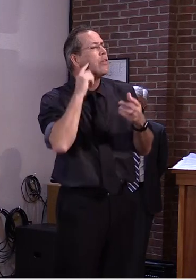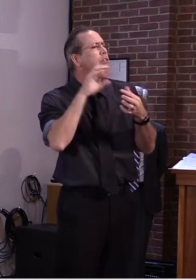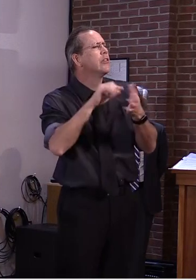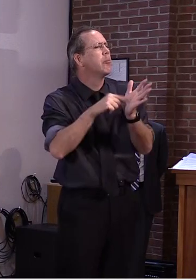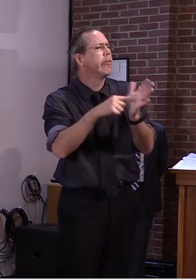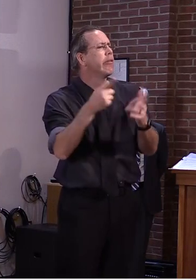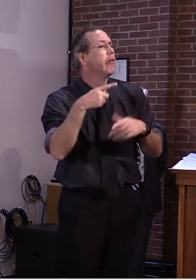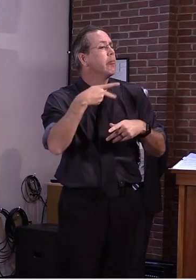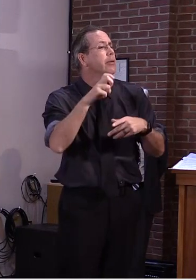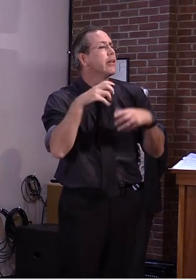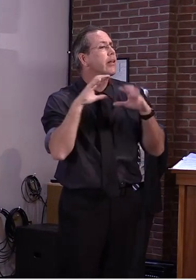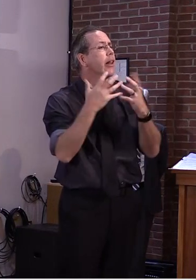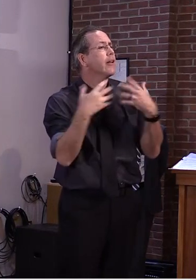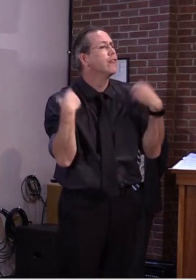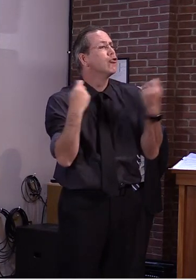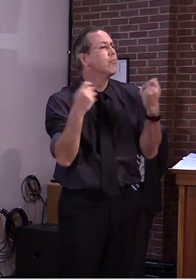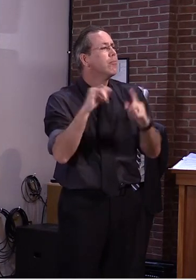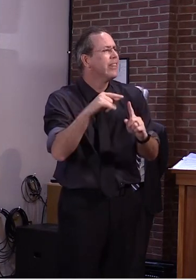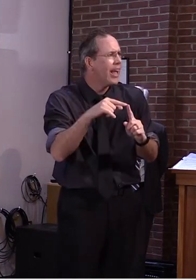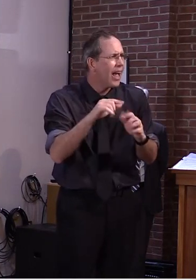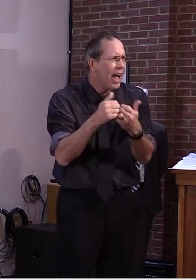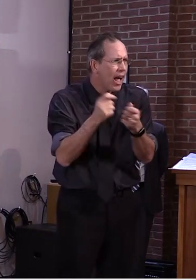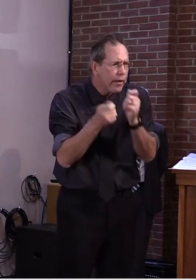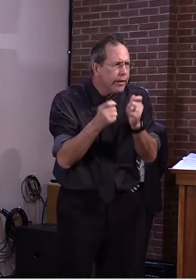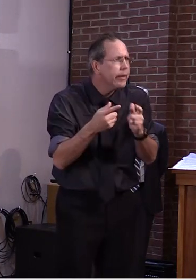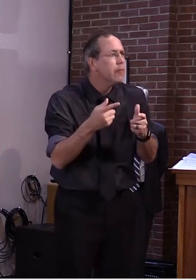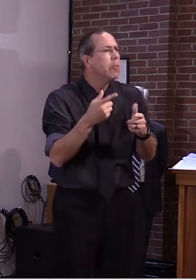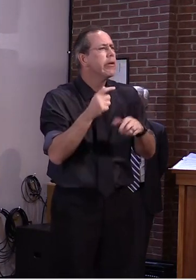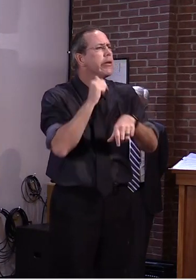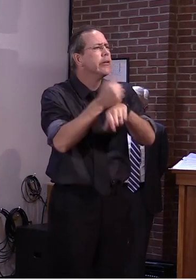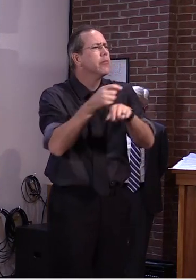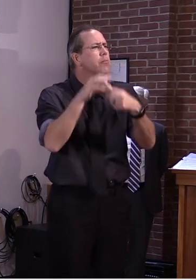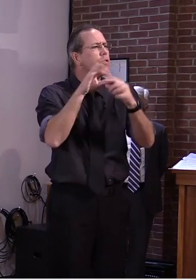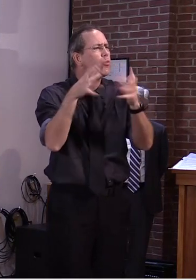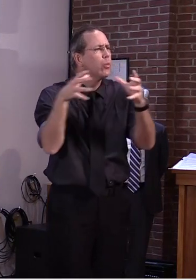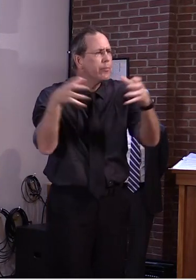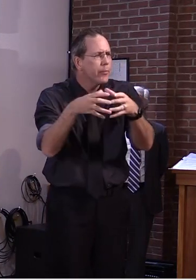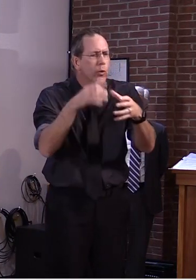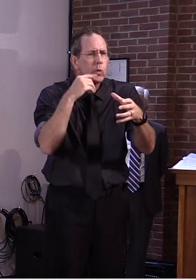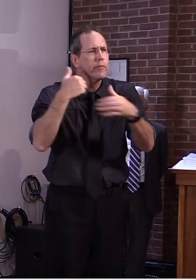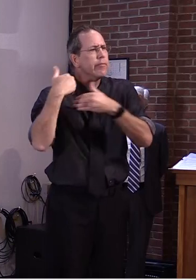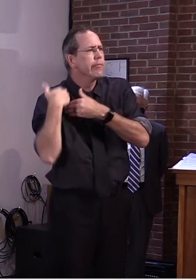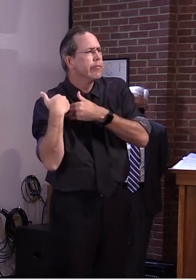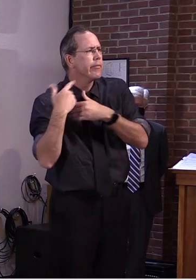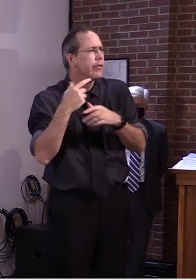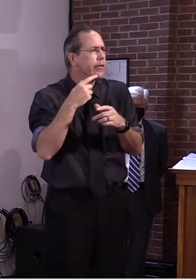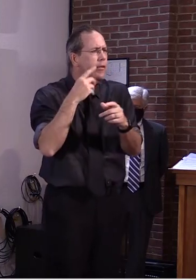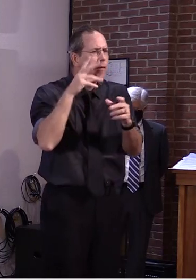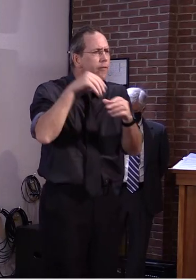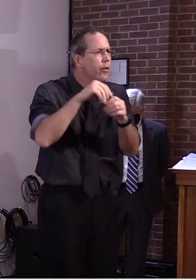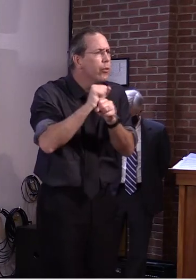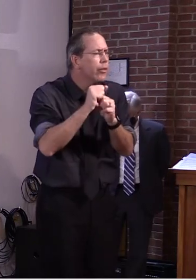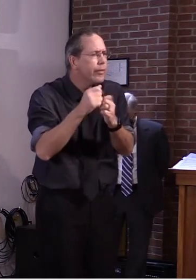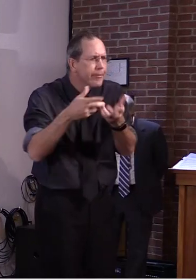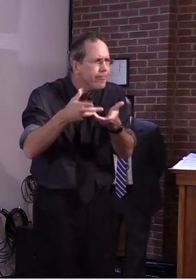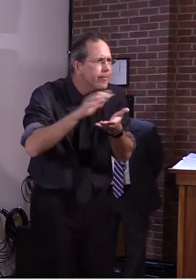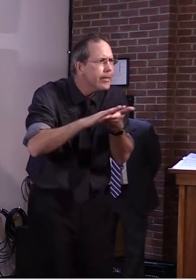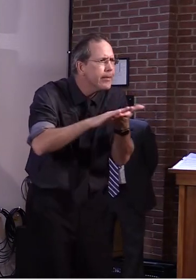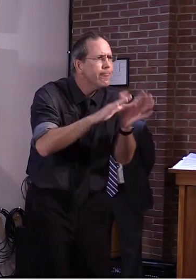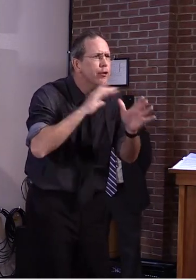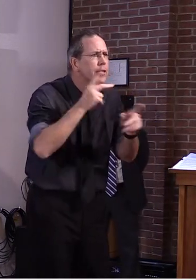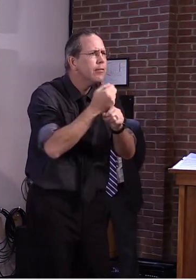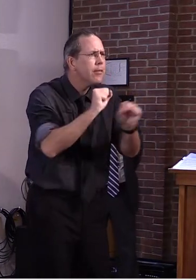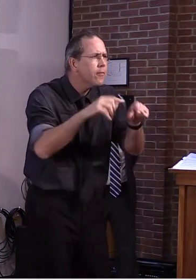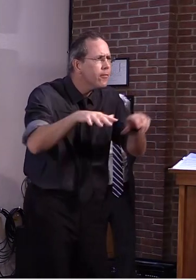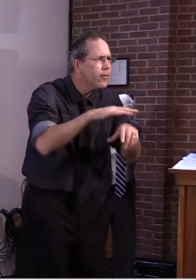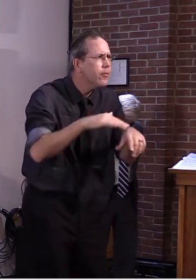with SHAPE, which is the Society of Health and Physical Educators of Vermont; lab science guidelines and supports co-developed with Vermont